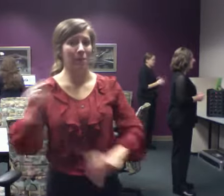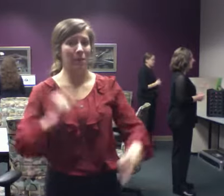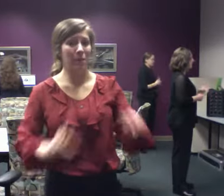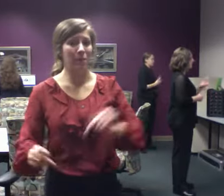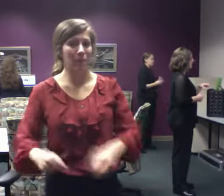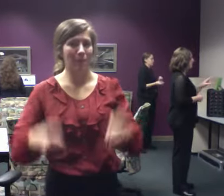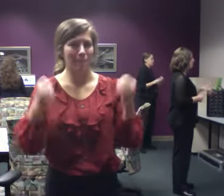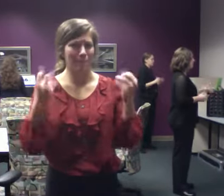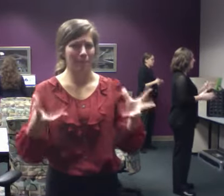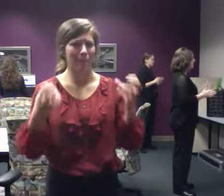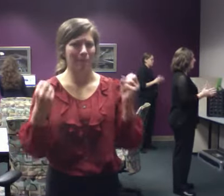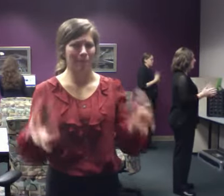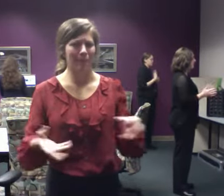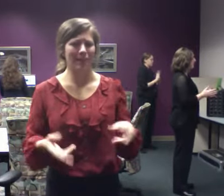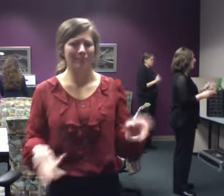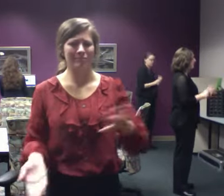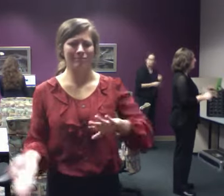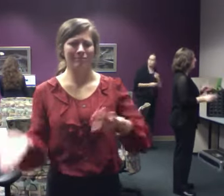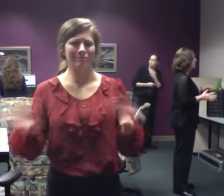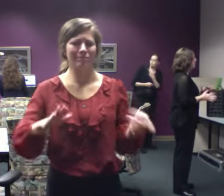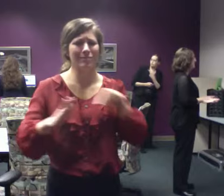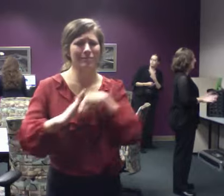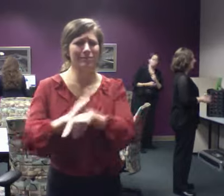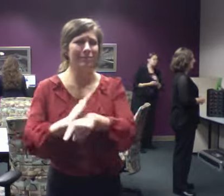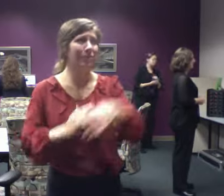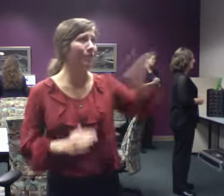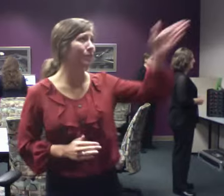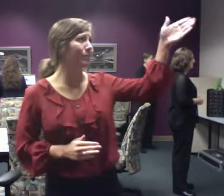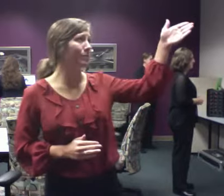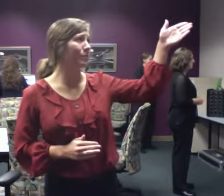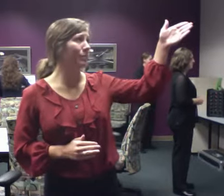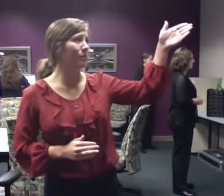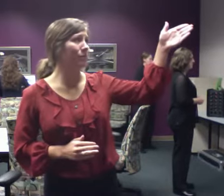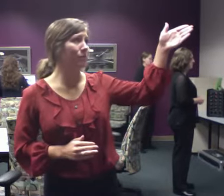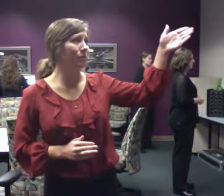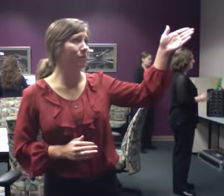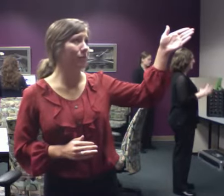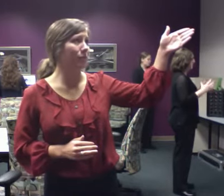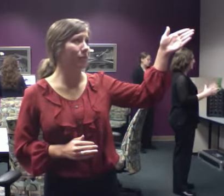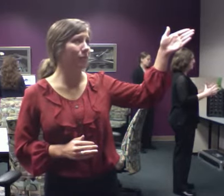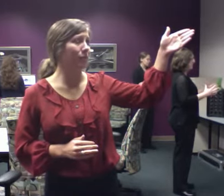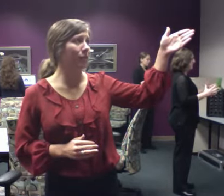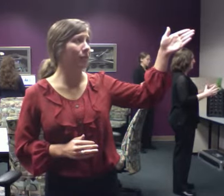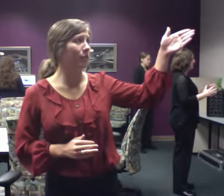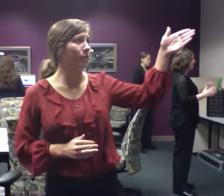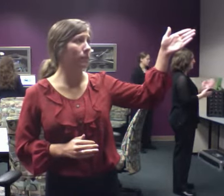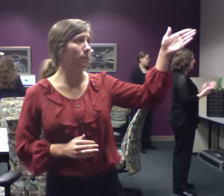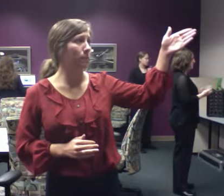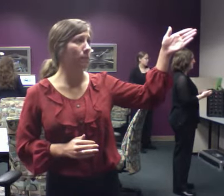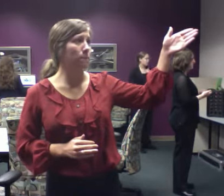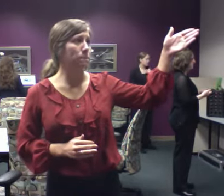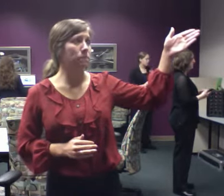That would be mainly civilian, not all military, obviously. Total or partial destruction of 1,700